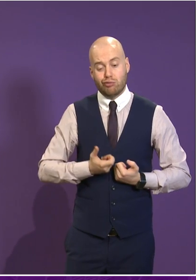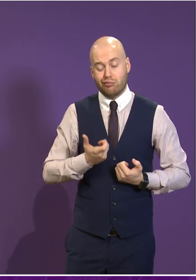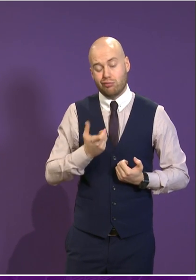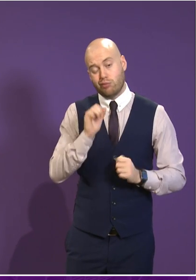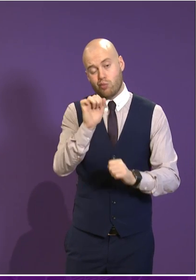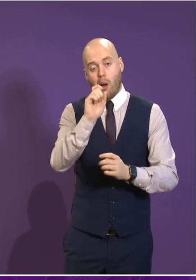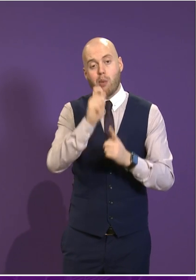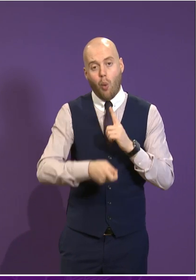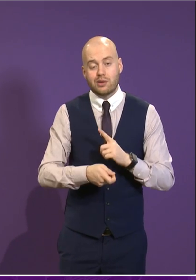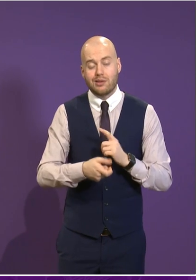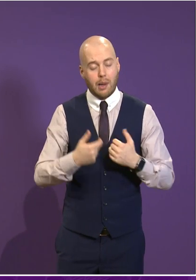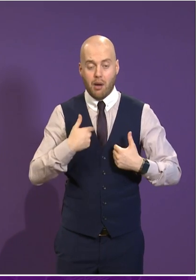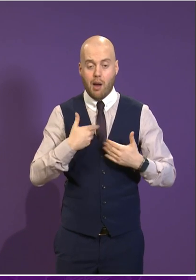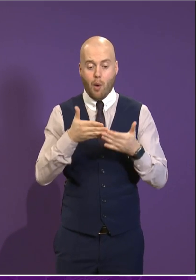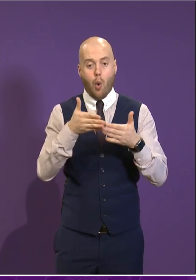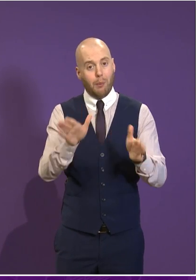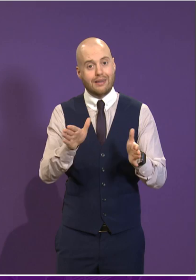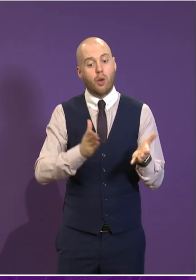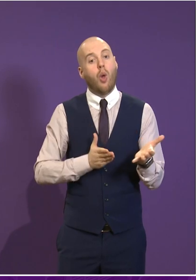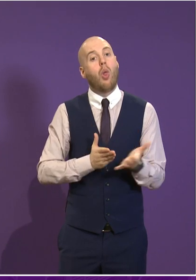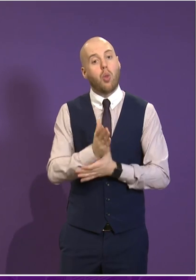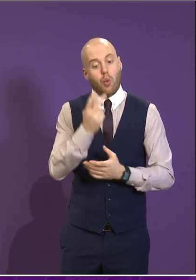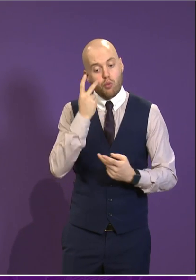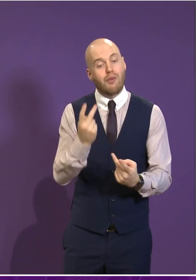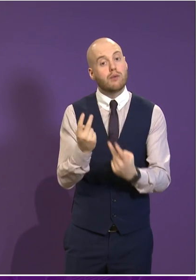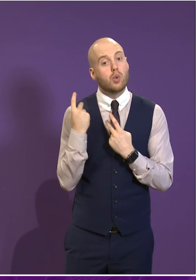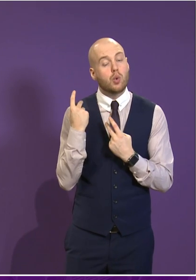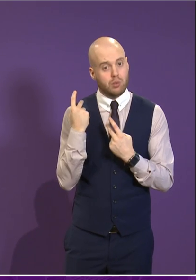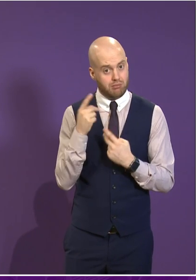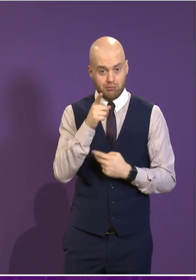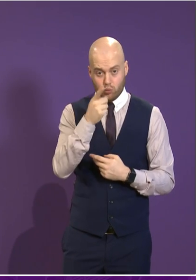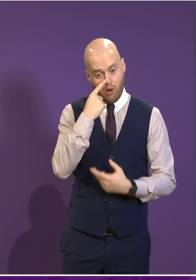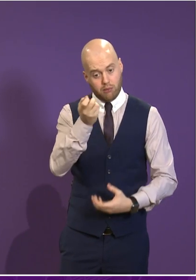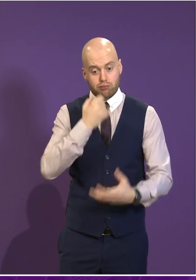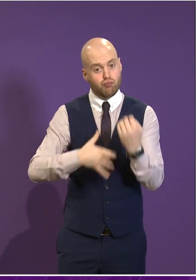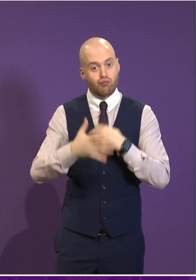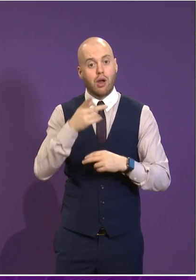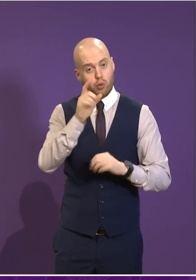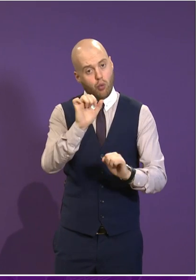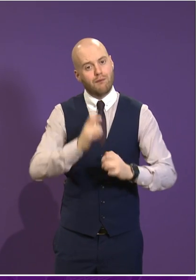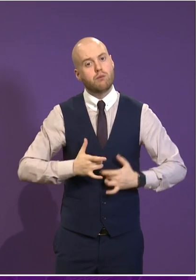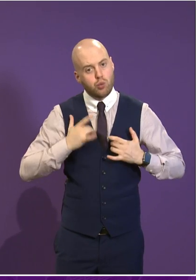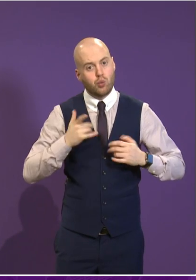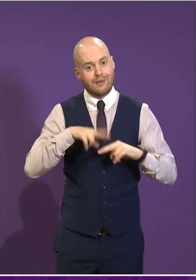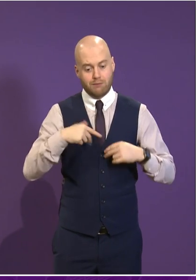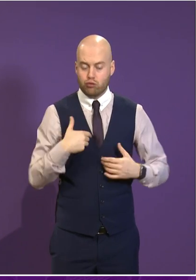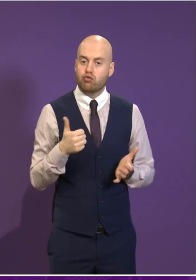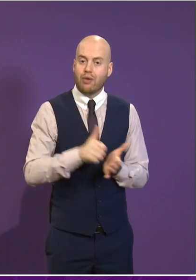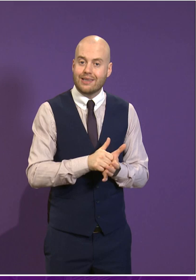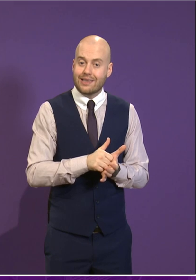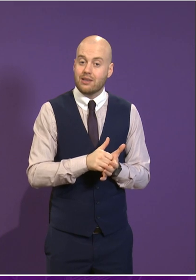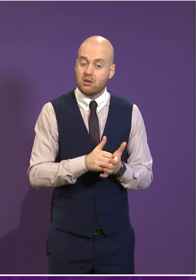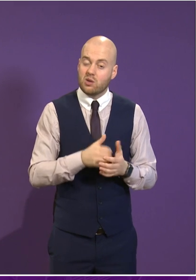to, during the review of the outcome agreements, to see whether we've got that balance right or not, because I think it's only right that we do take a step back and have a look at